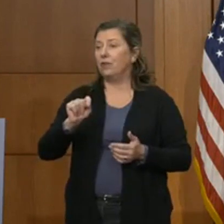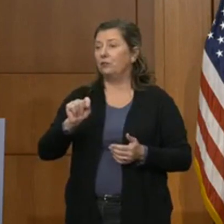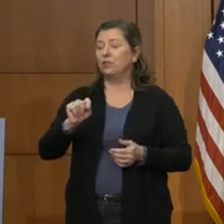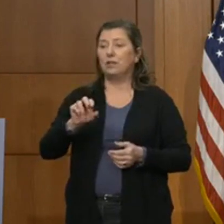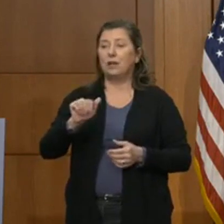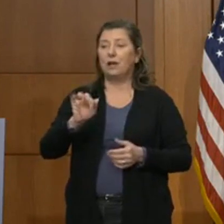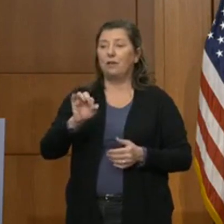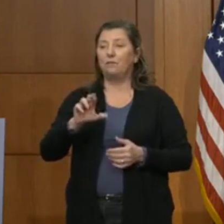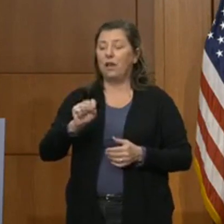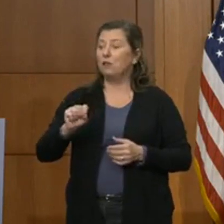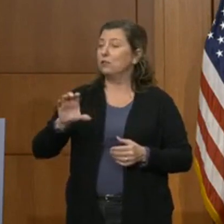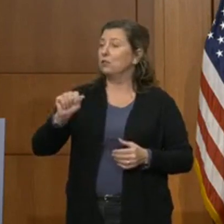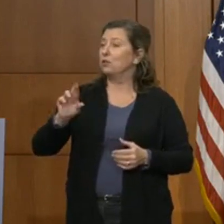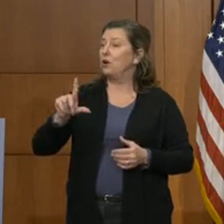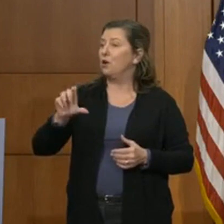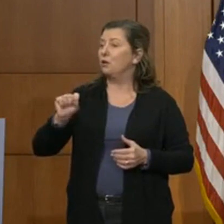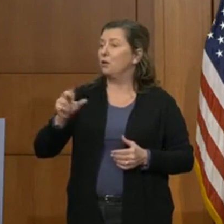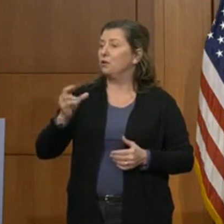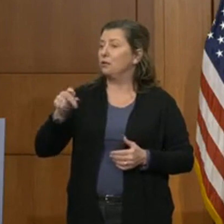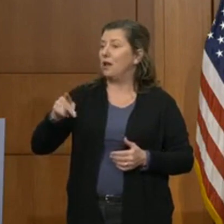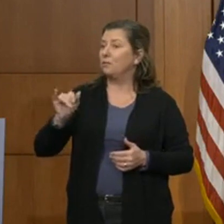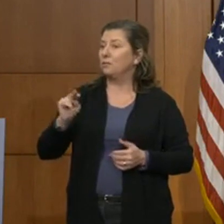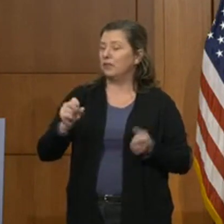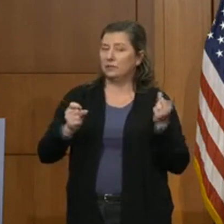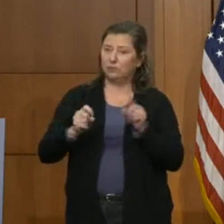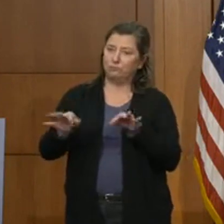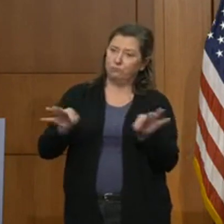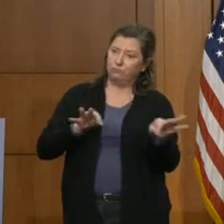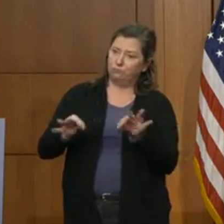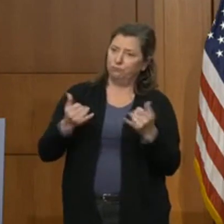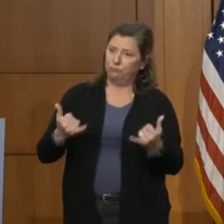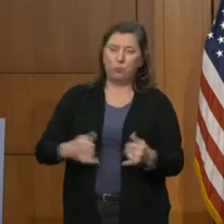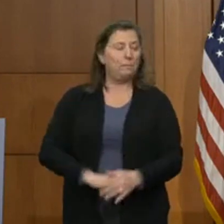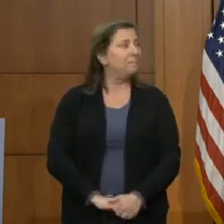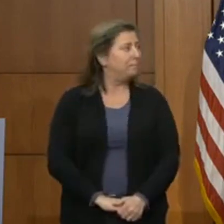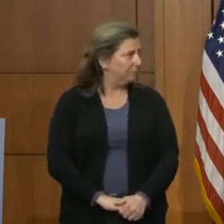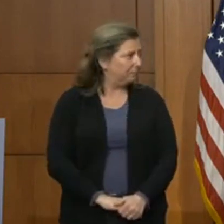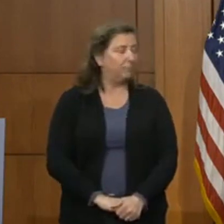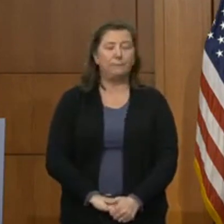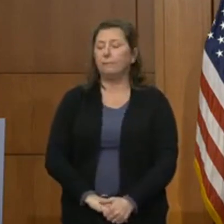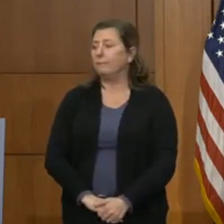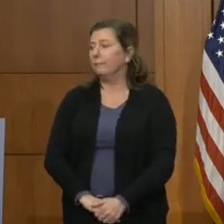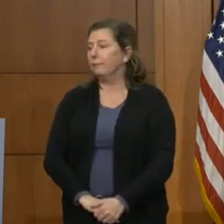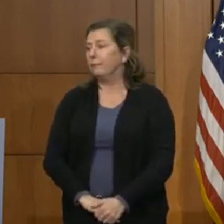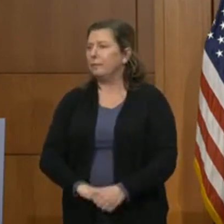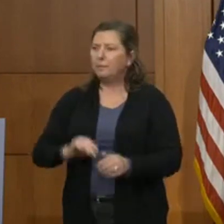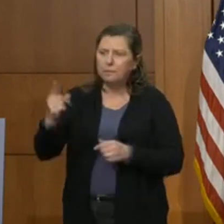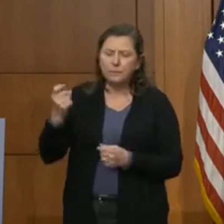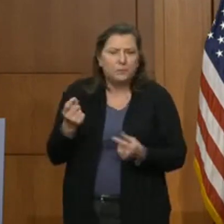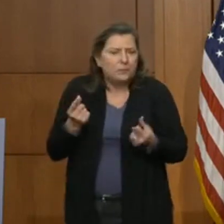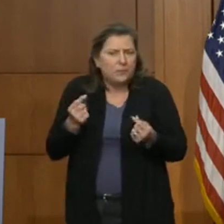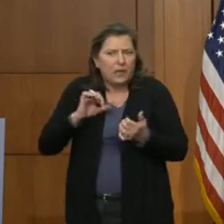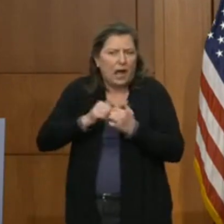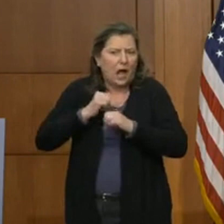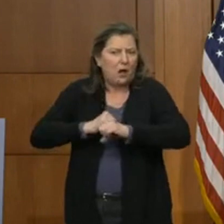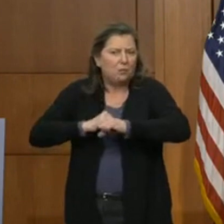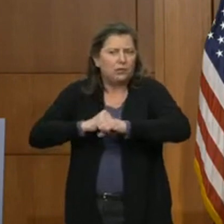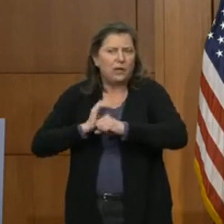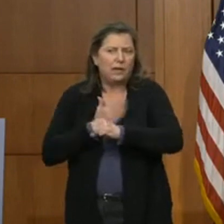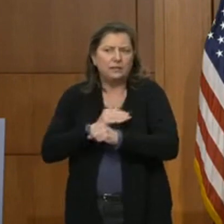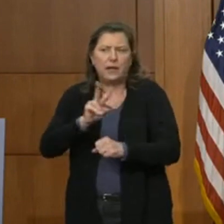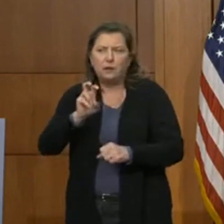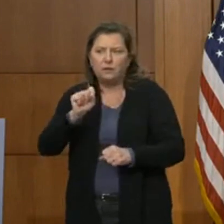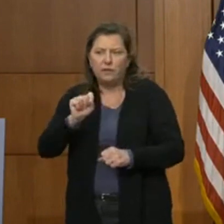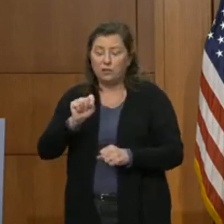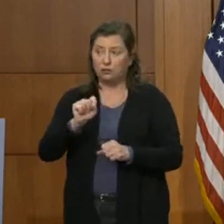to elaborate on that. Carlos, thank you. Thank you, Governor. And the question was what we're doing to protect our veterans,